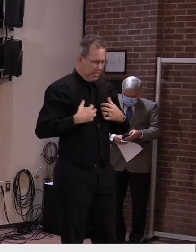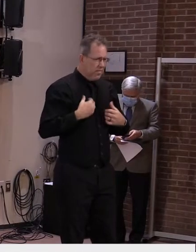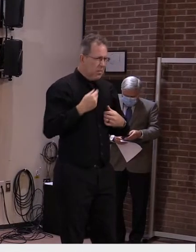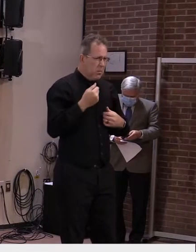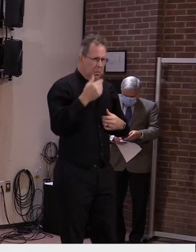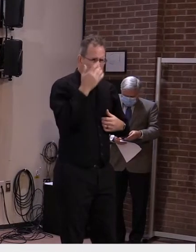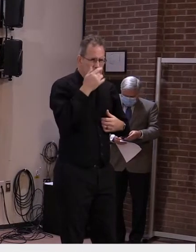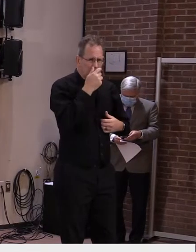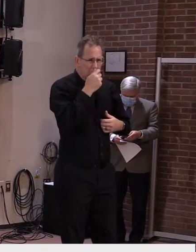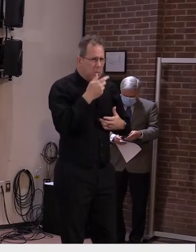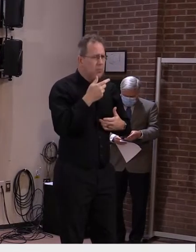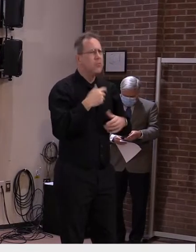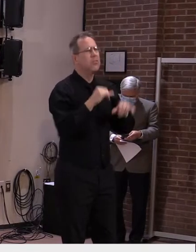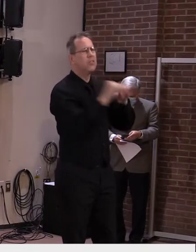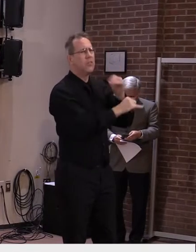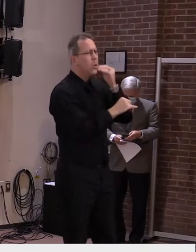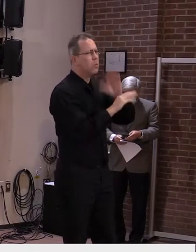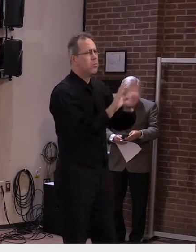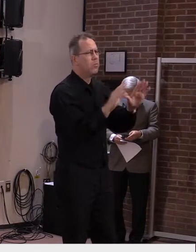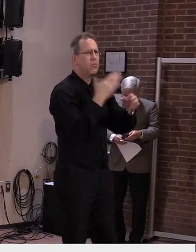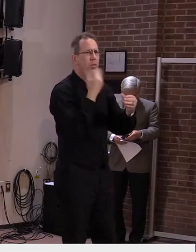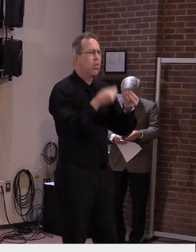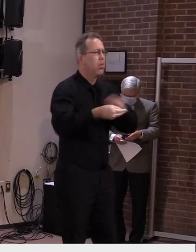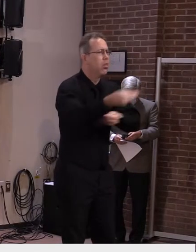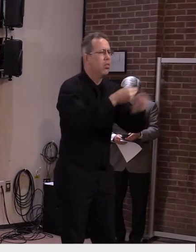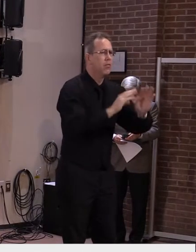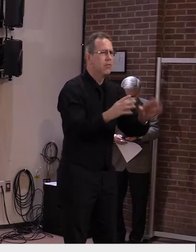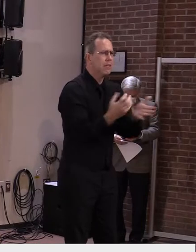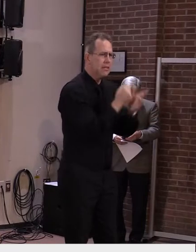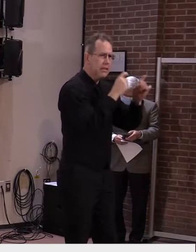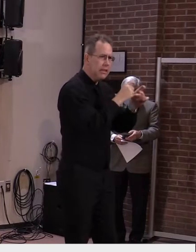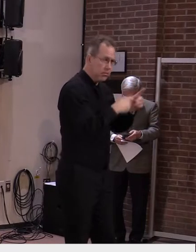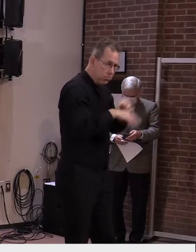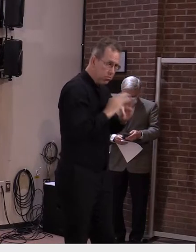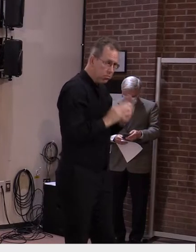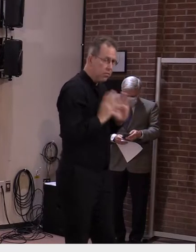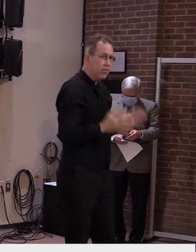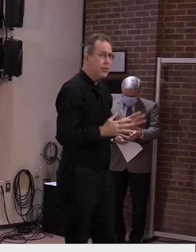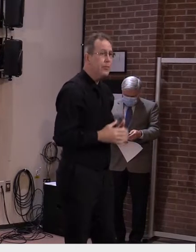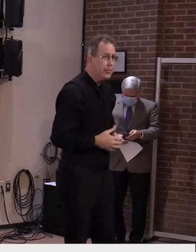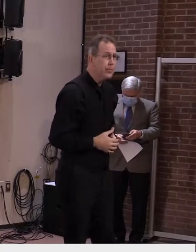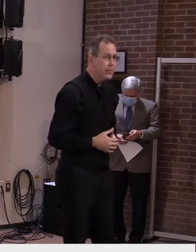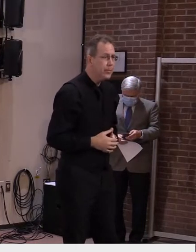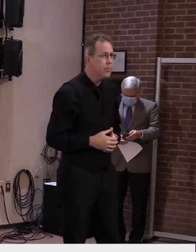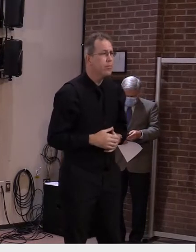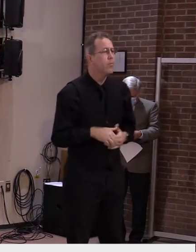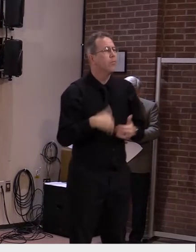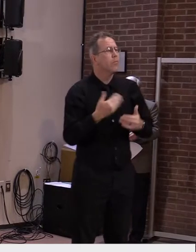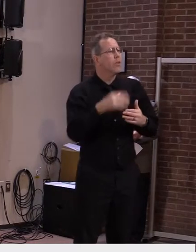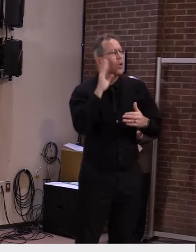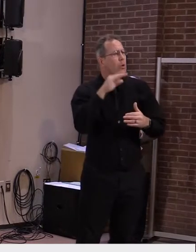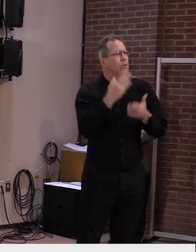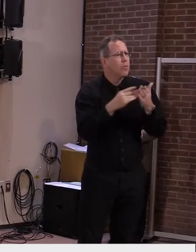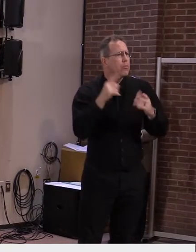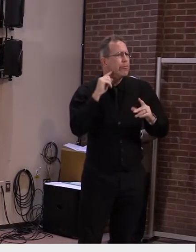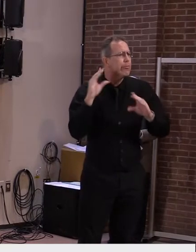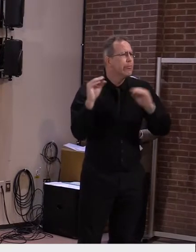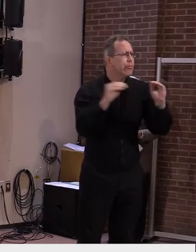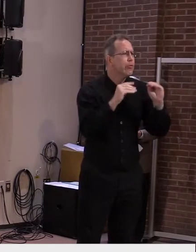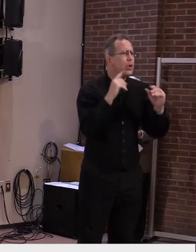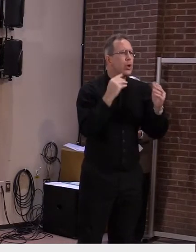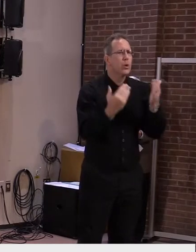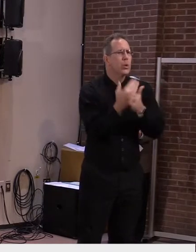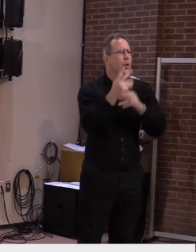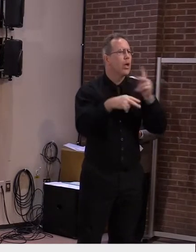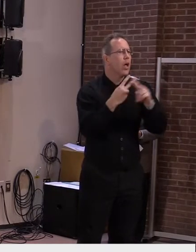home. As you may have seen over the weekend, there's been more news of another variant,